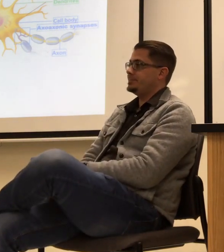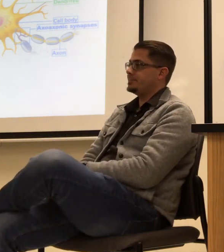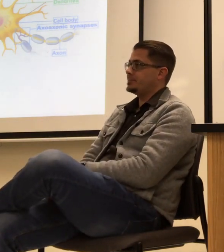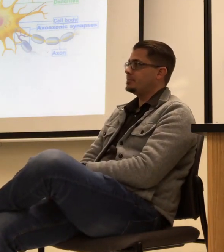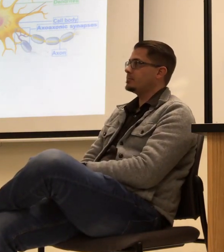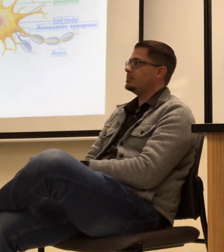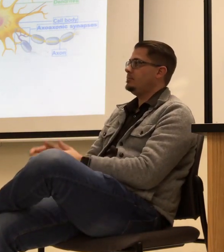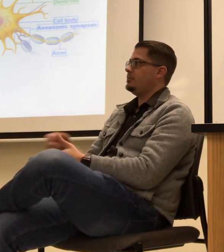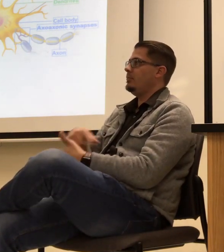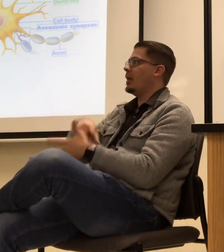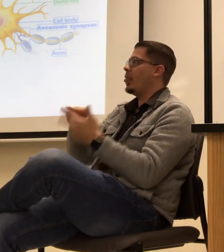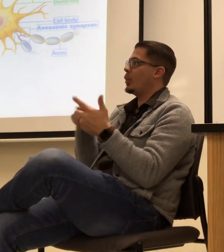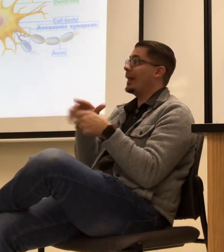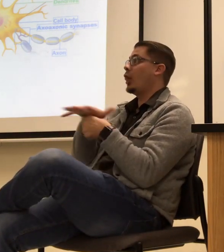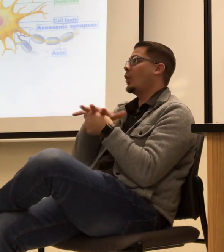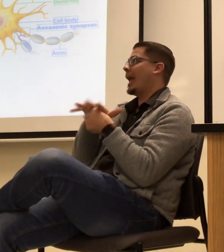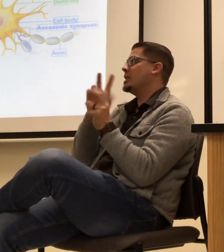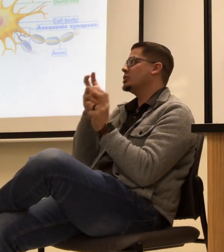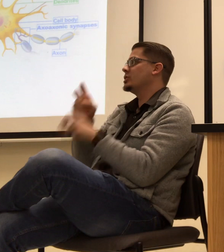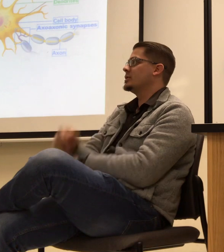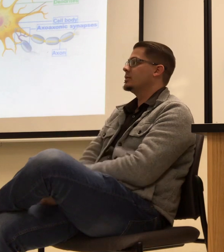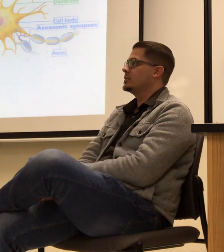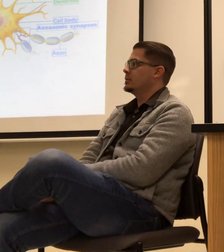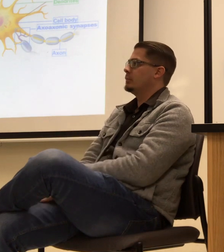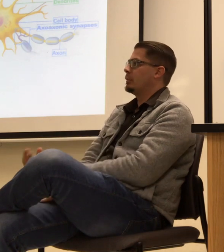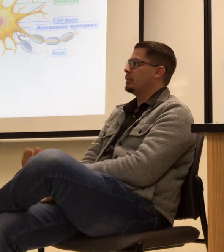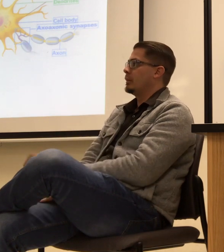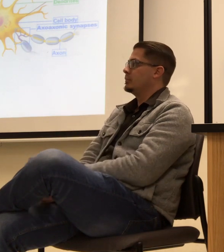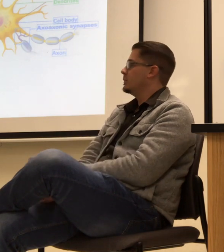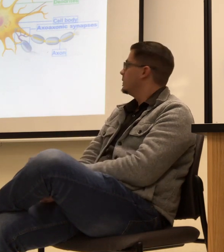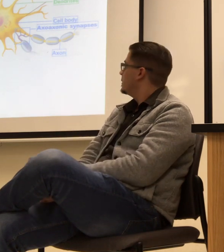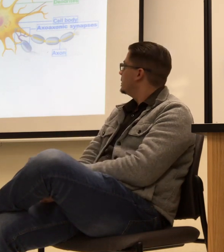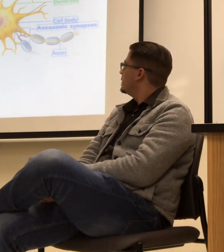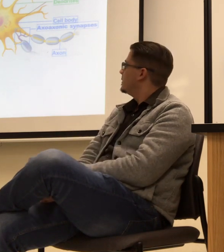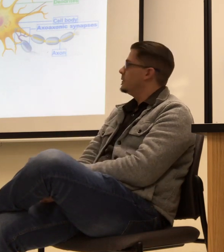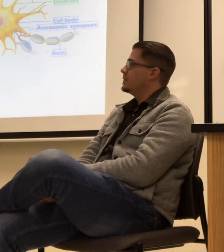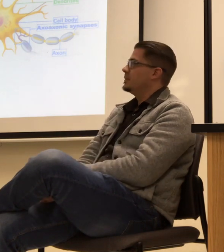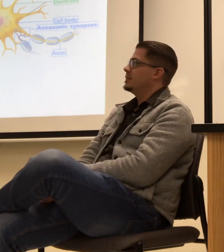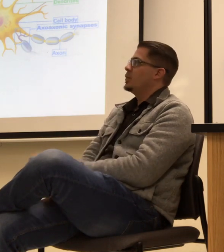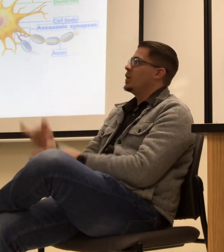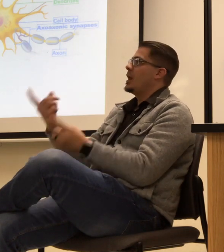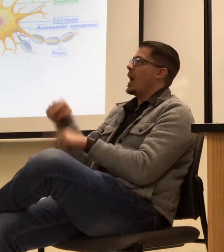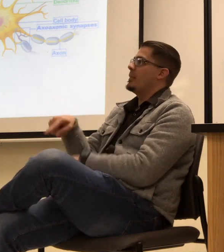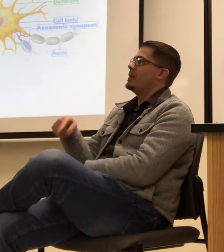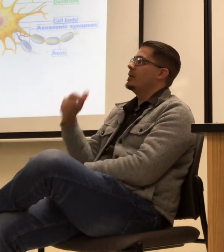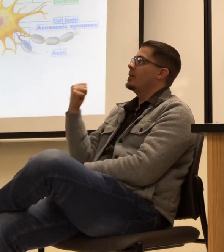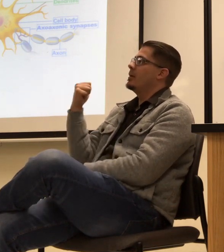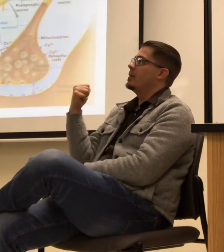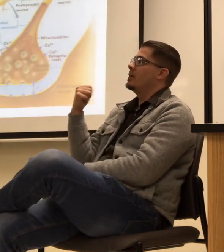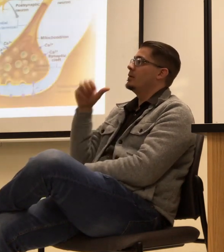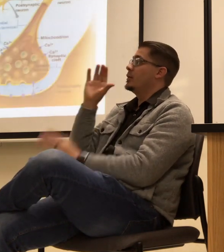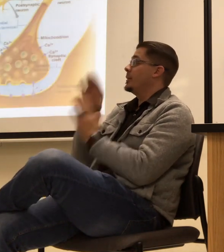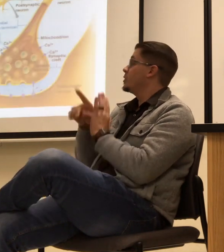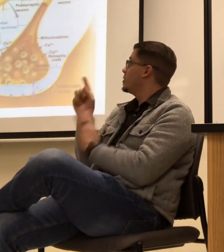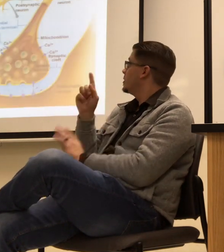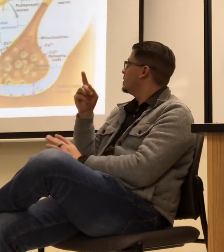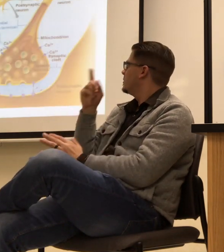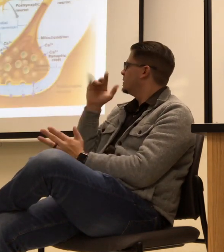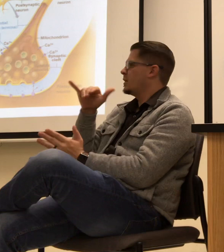At 3 locations. So to give you a close-up picture of what's happening there, here's this picture here. We've kind of